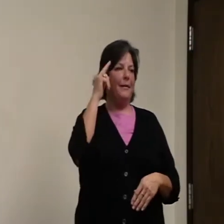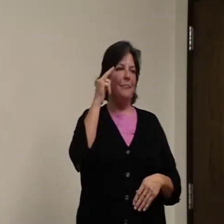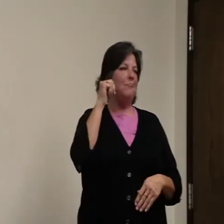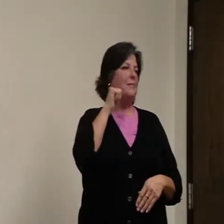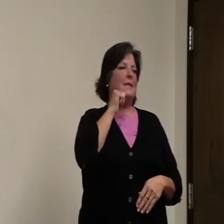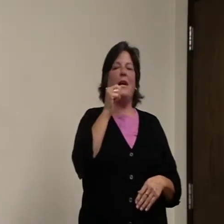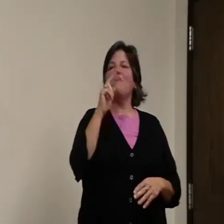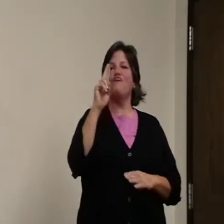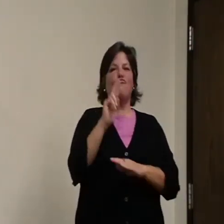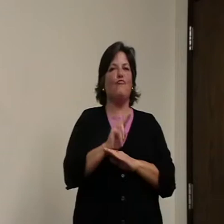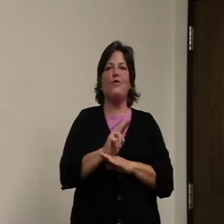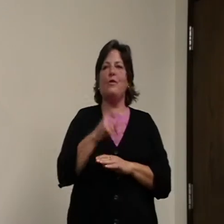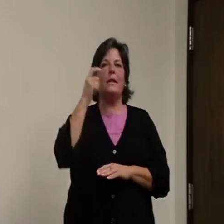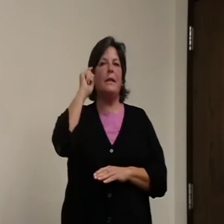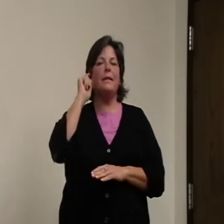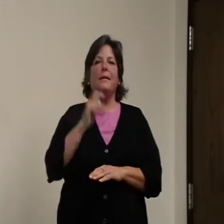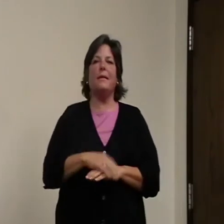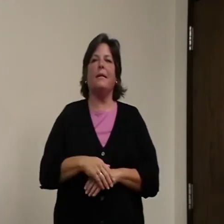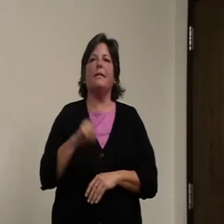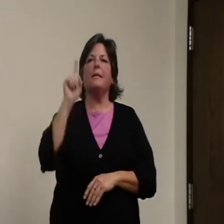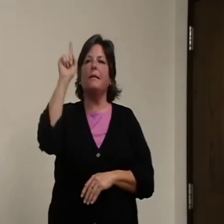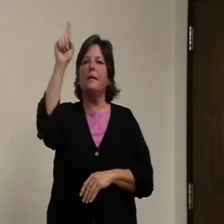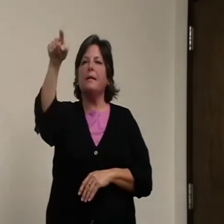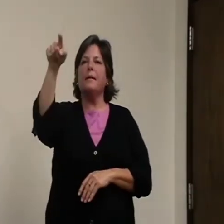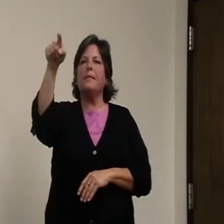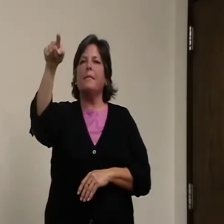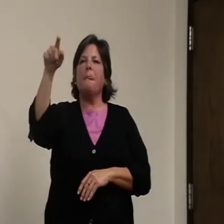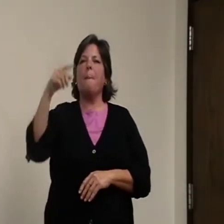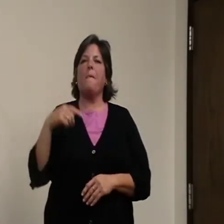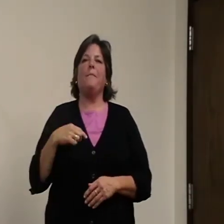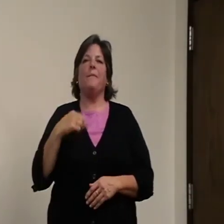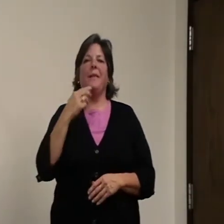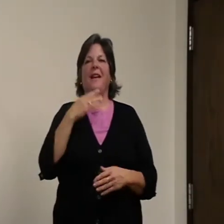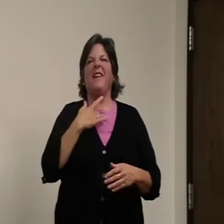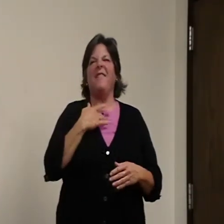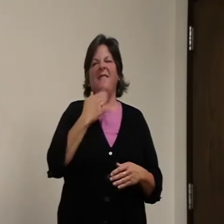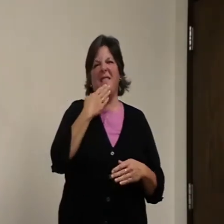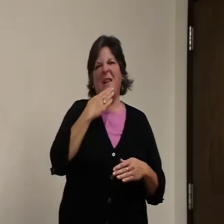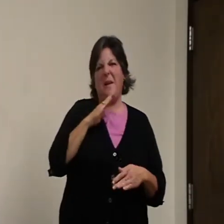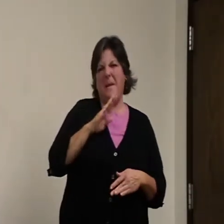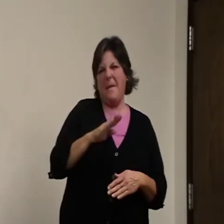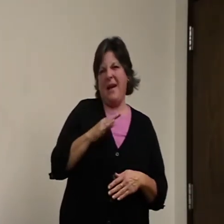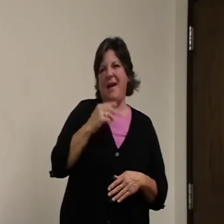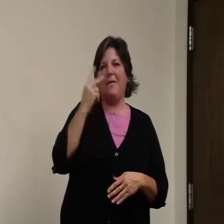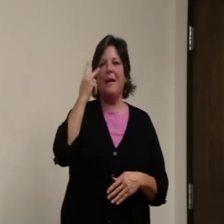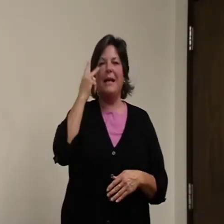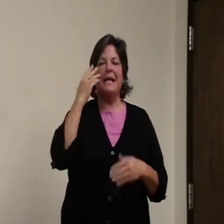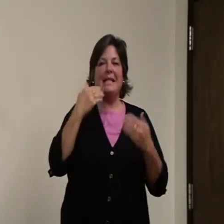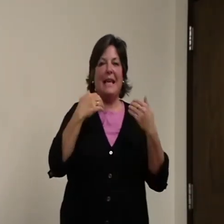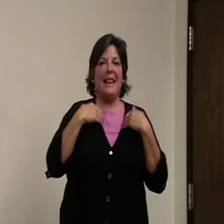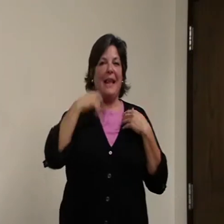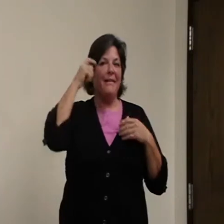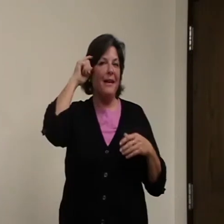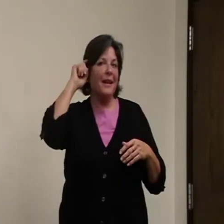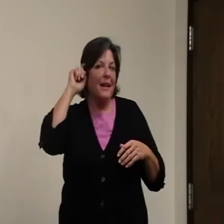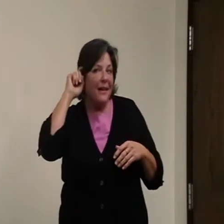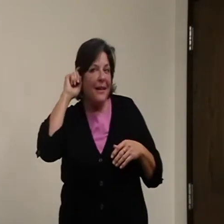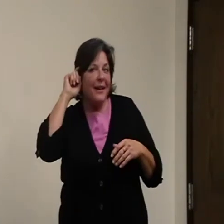I feel really bad, when I notice them and then I wanna say something, but then obviously they have them clear because they don't want you to say anything about